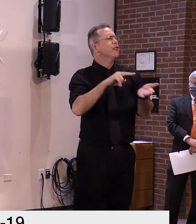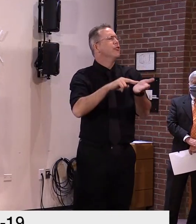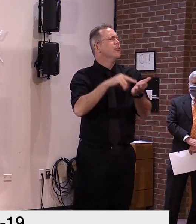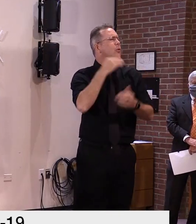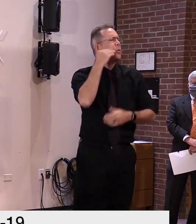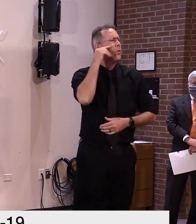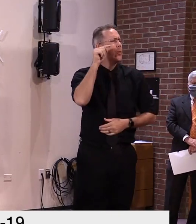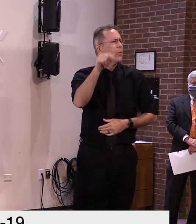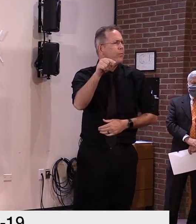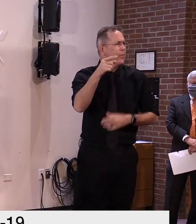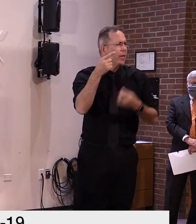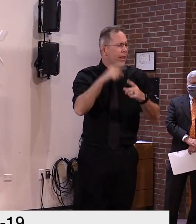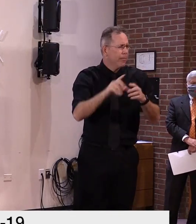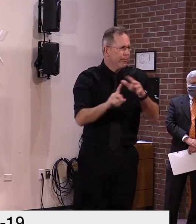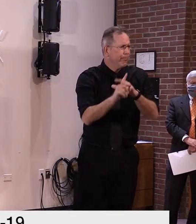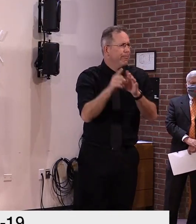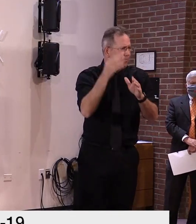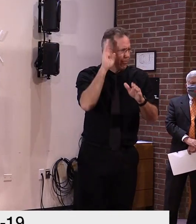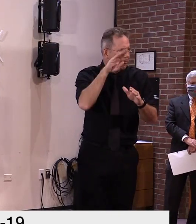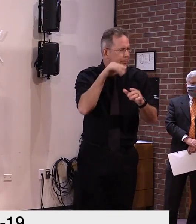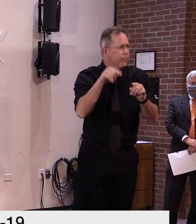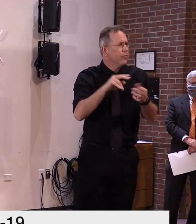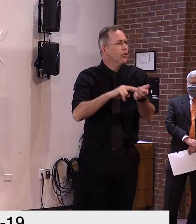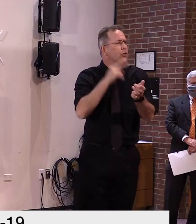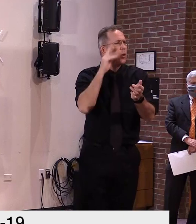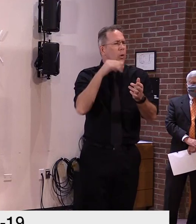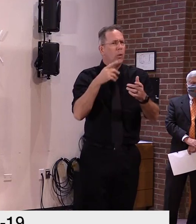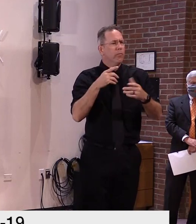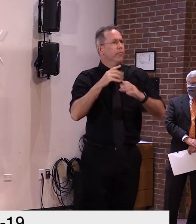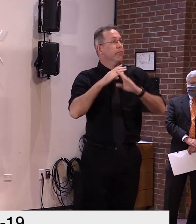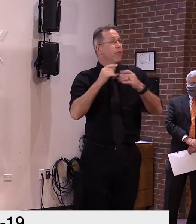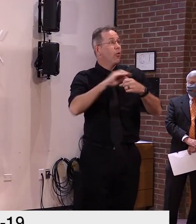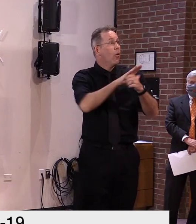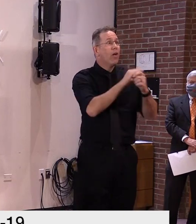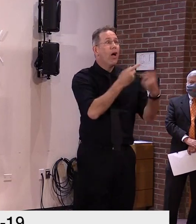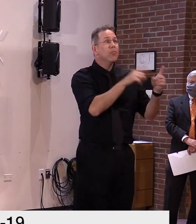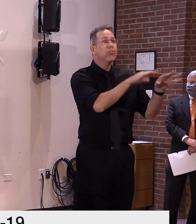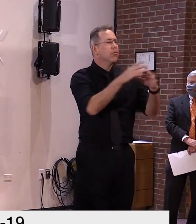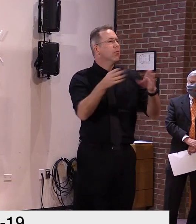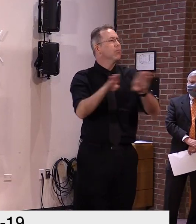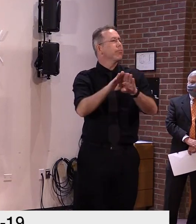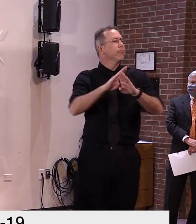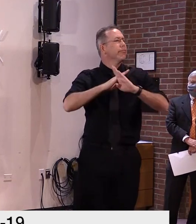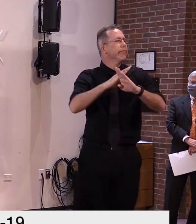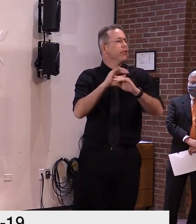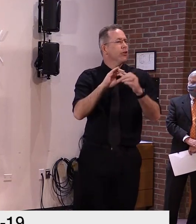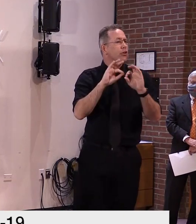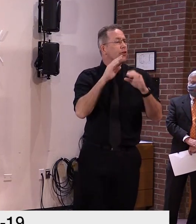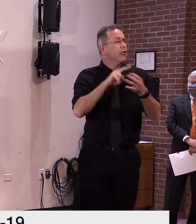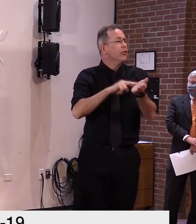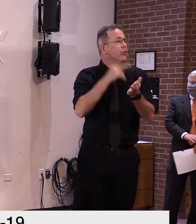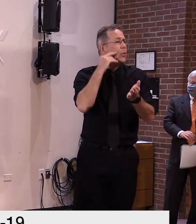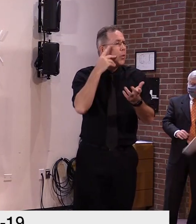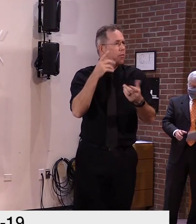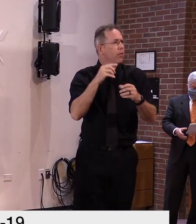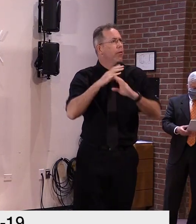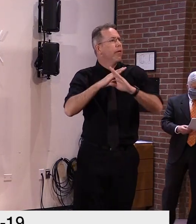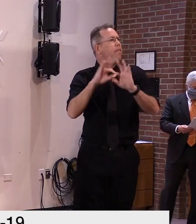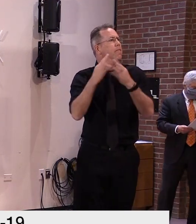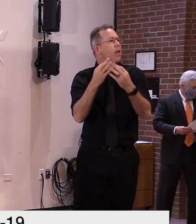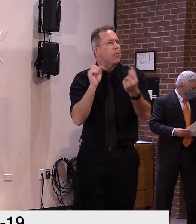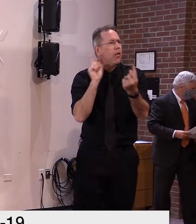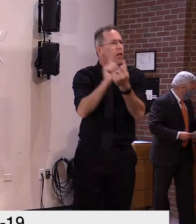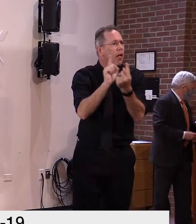top priority for us during the pandemic. And unfortunately, this has required a lot of sacrifice from our